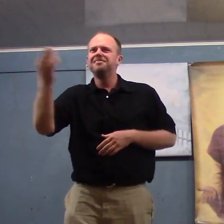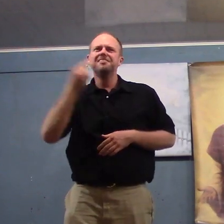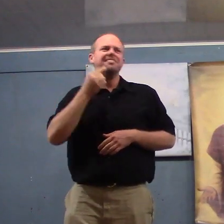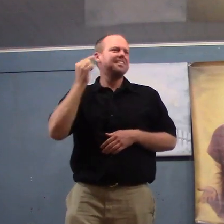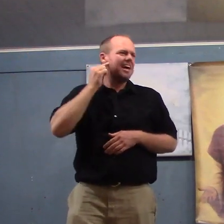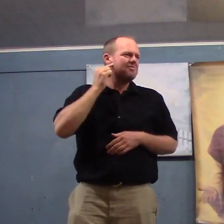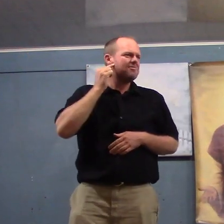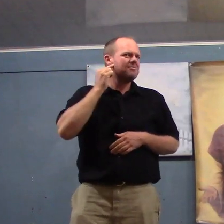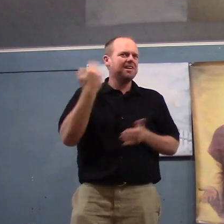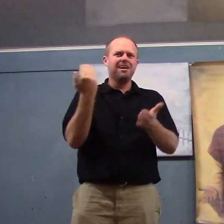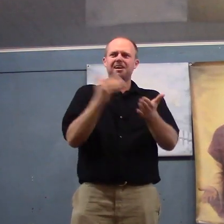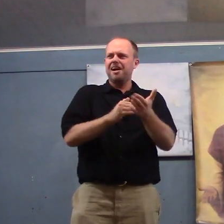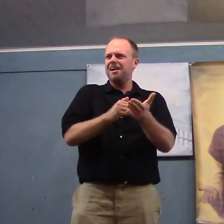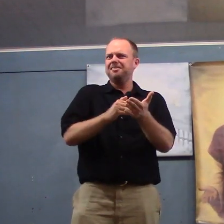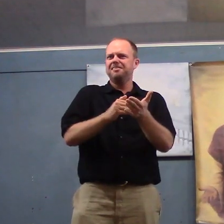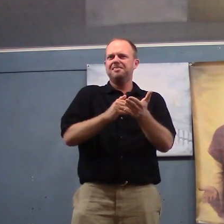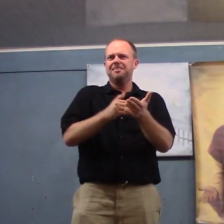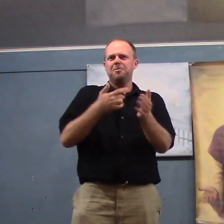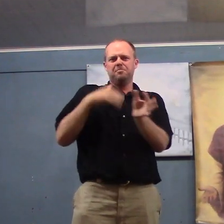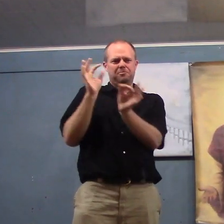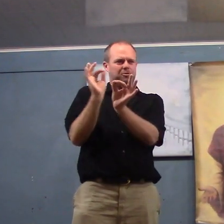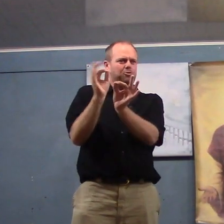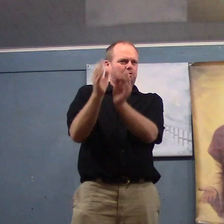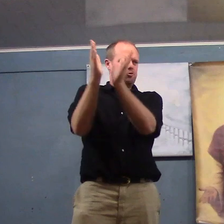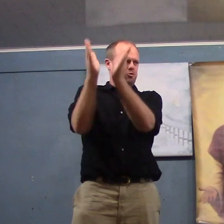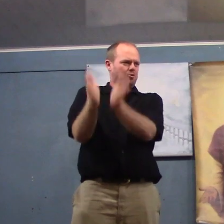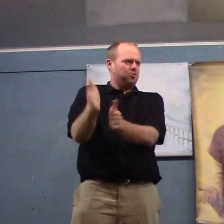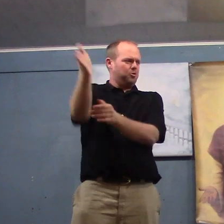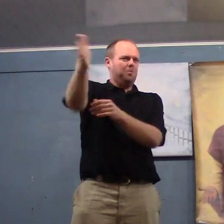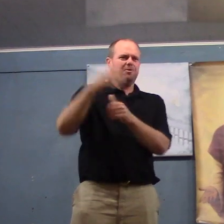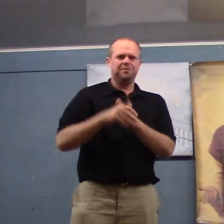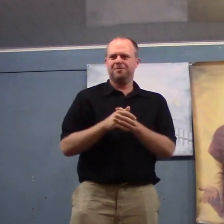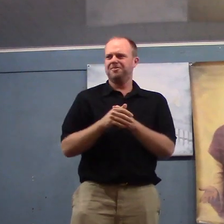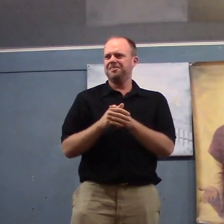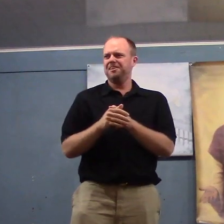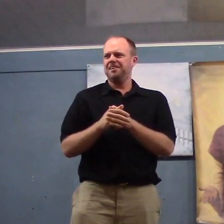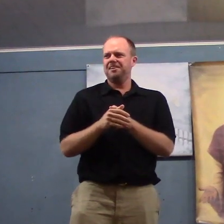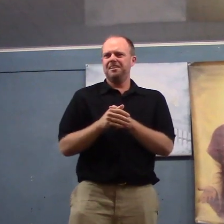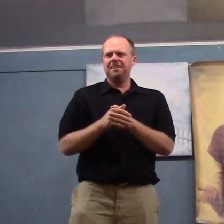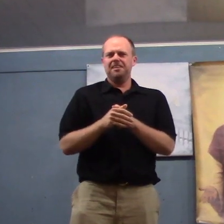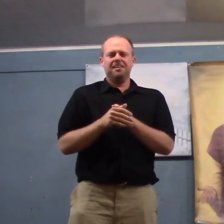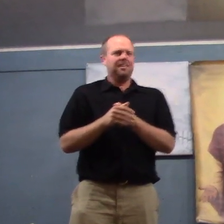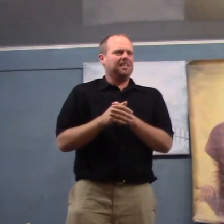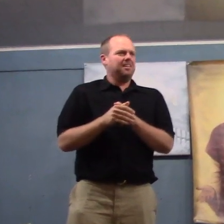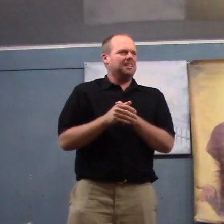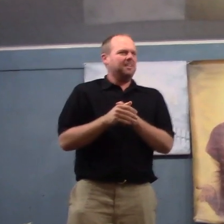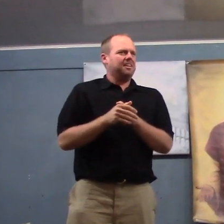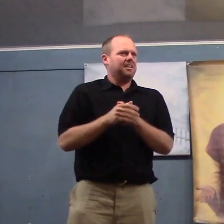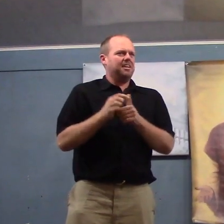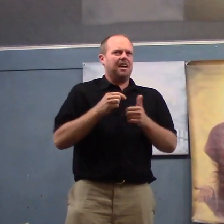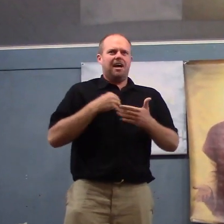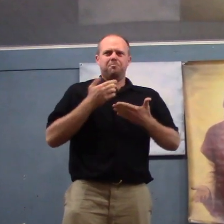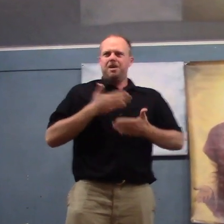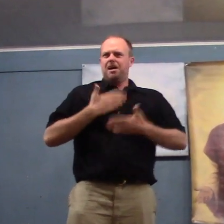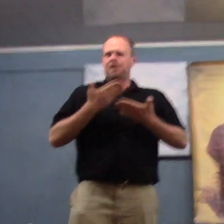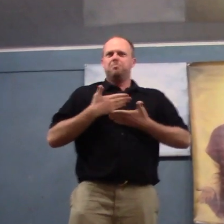I am happy for all the hearing and the deaf that are here. Again, I will say I have an interpreter. I'm acting deaf.